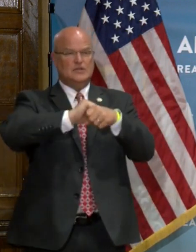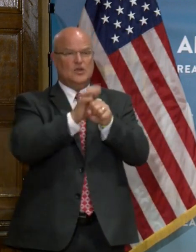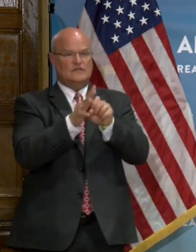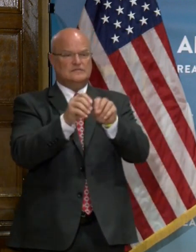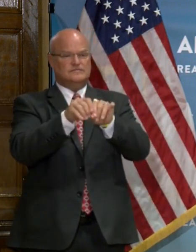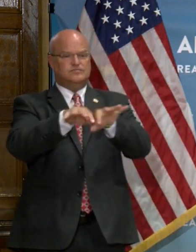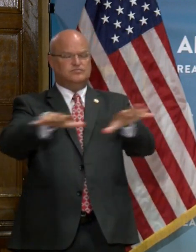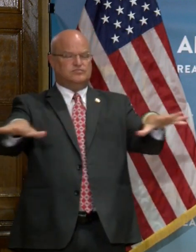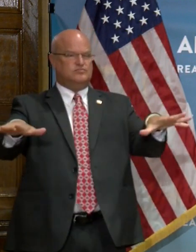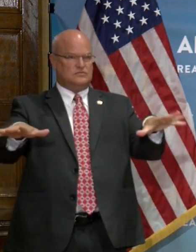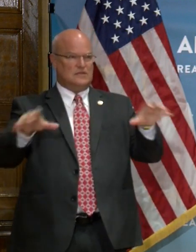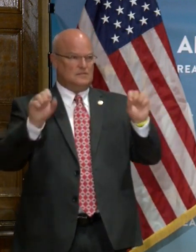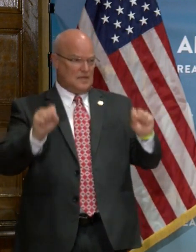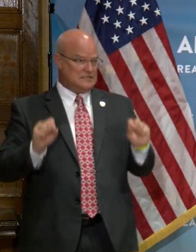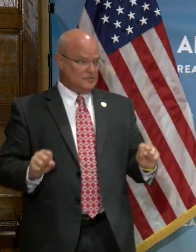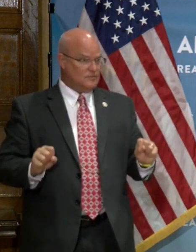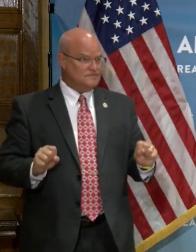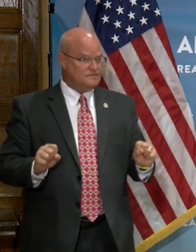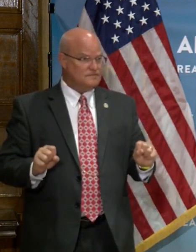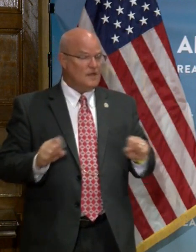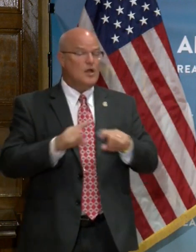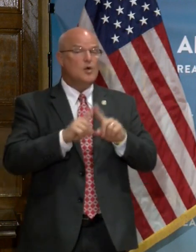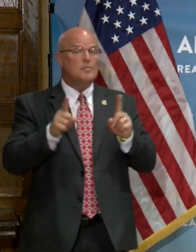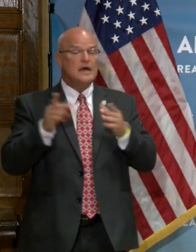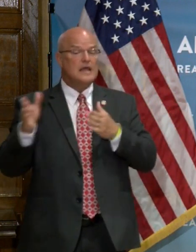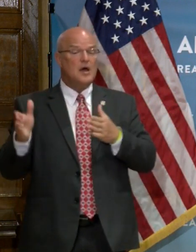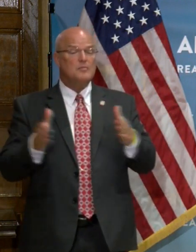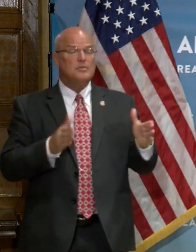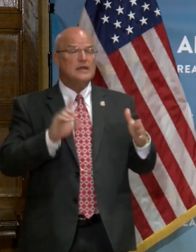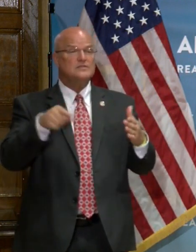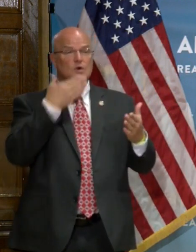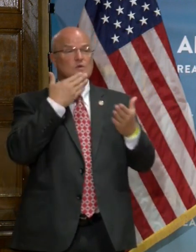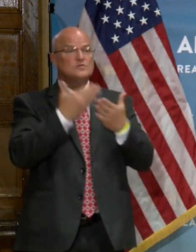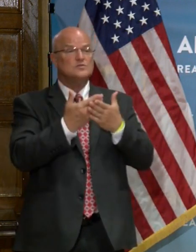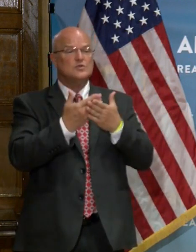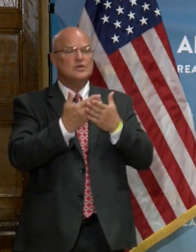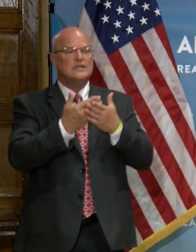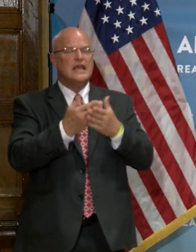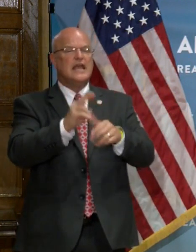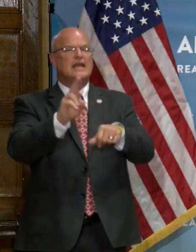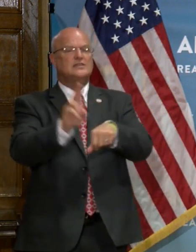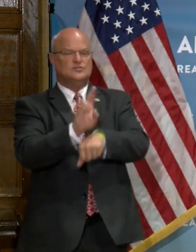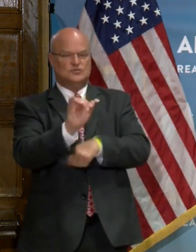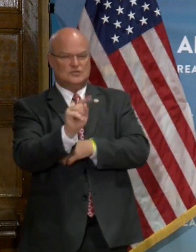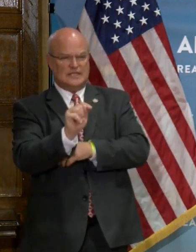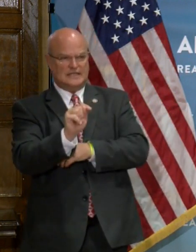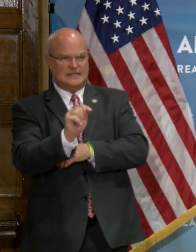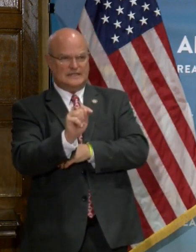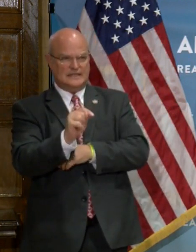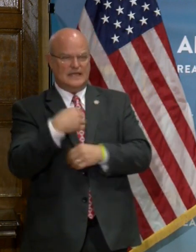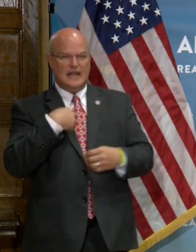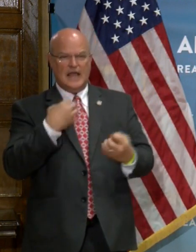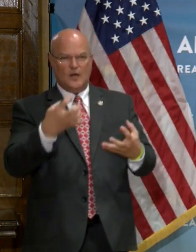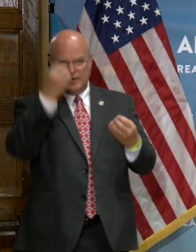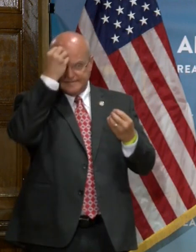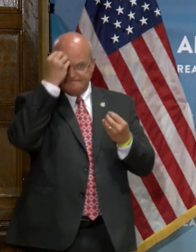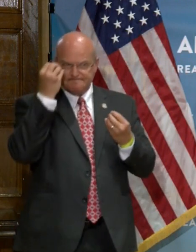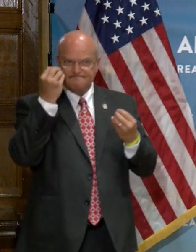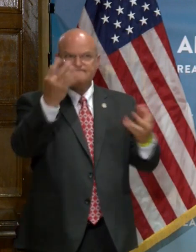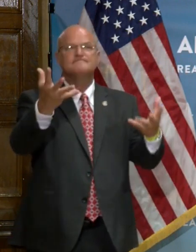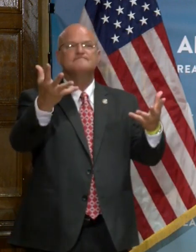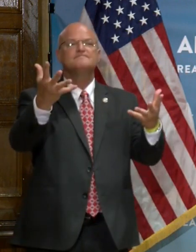COVID-19 transmission as much as possible. But a plan is only as good as its implementation, and I want to give that as a